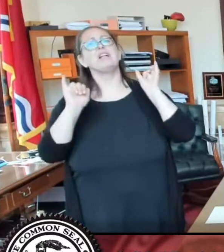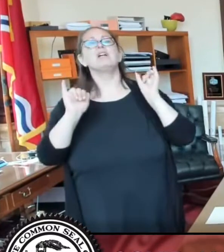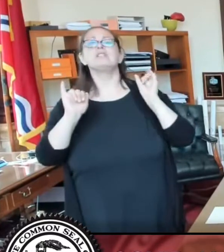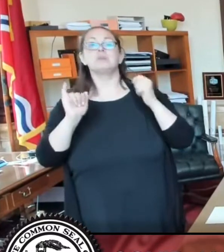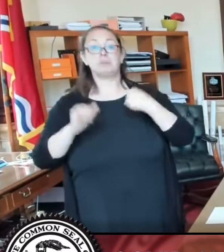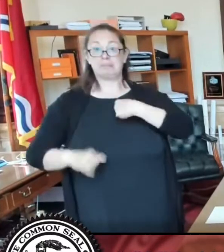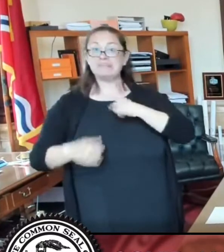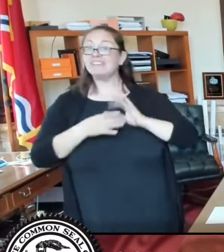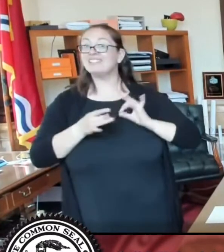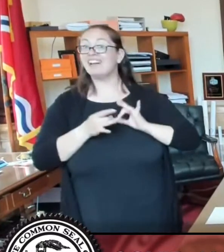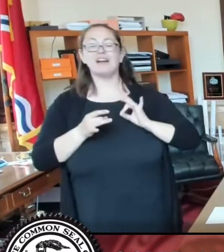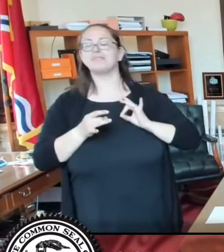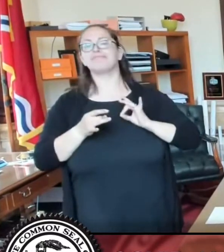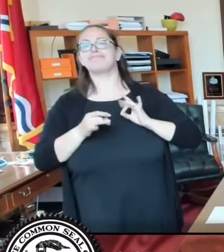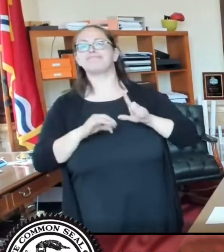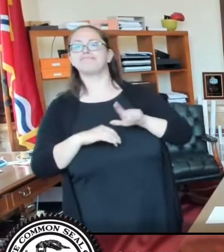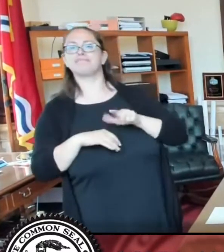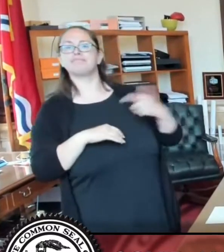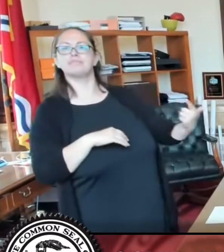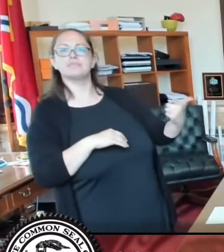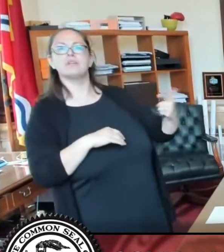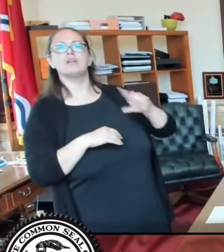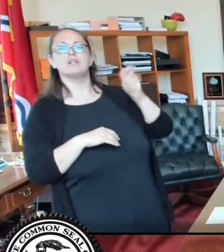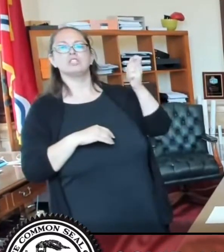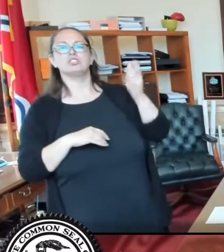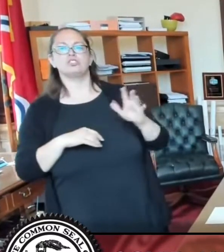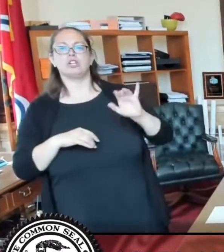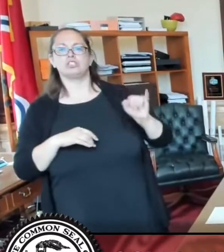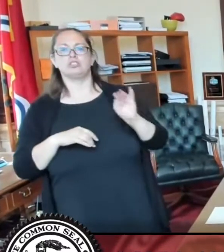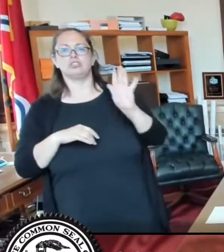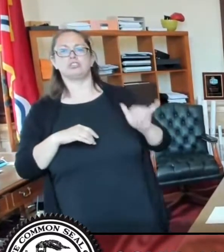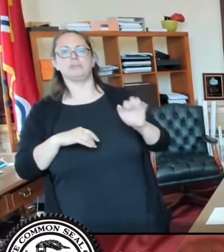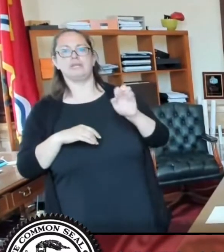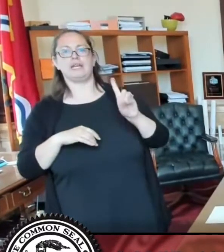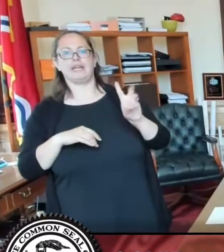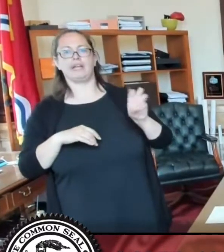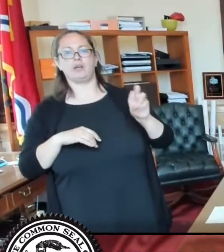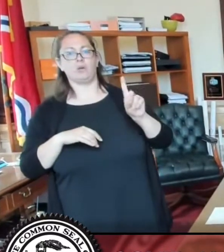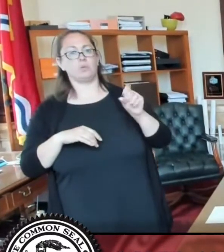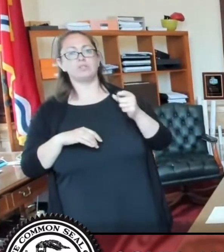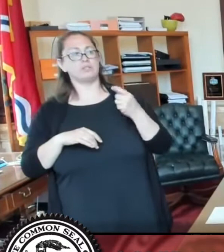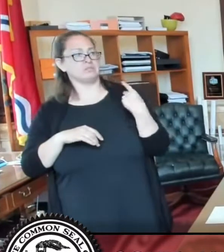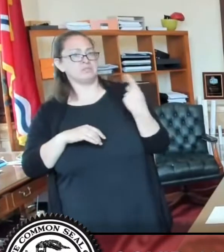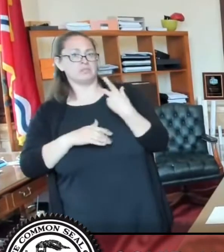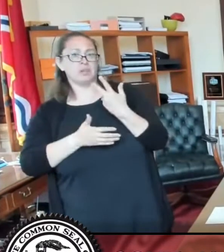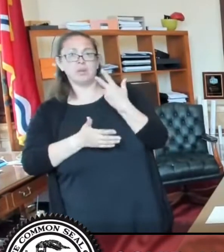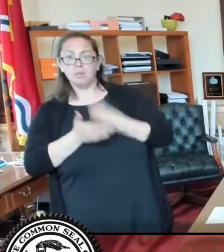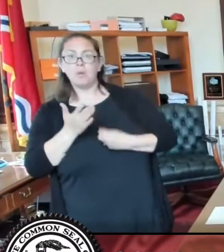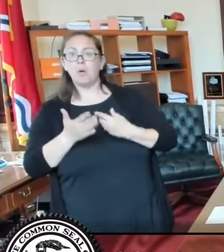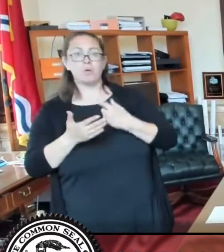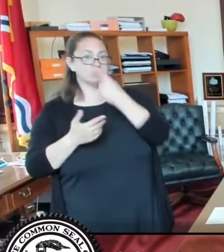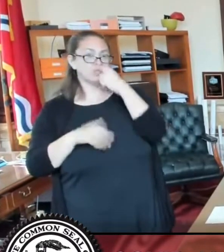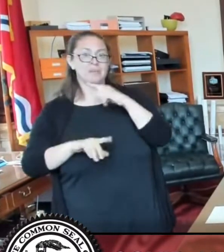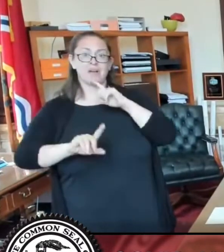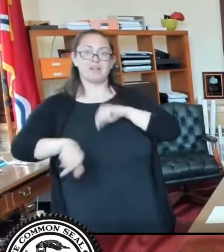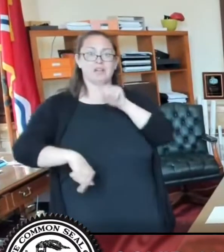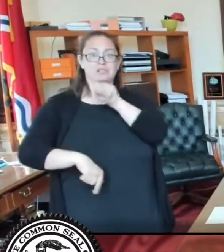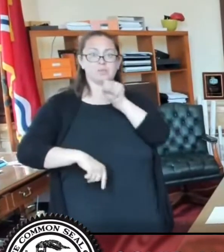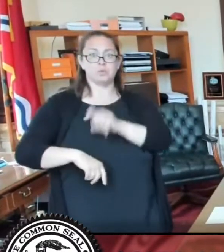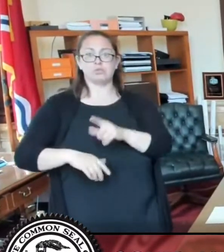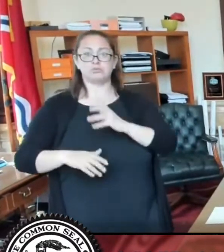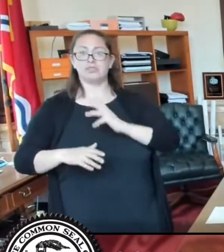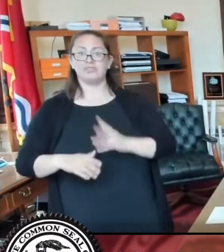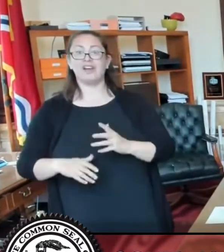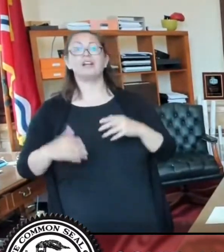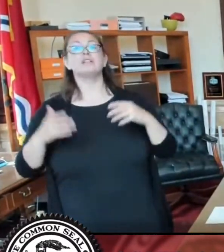this, I'm going to turn this over to Judge Jimmy Edwards. He'll talk with you a little bit about it. We're both happy to take questions on any subject after that. So thank you, and